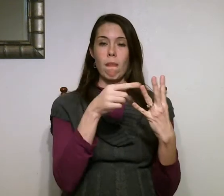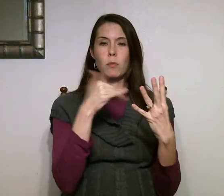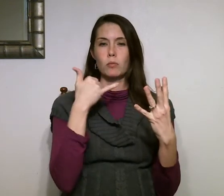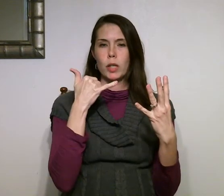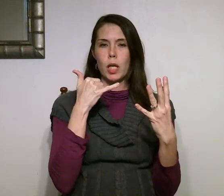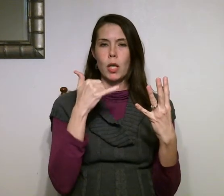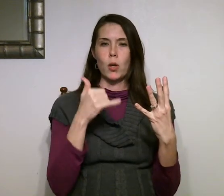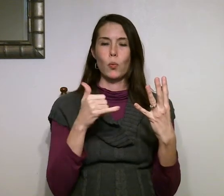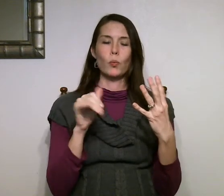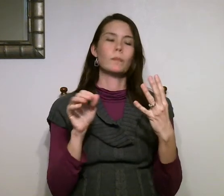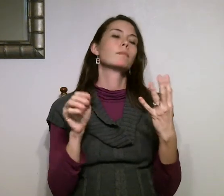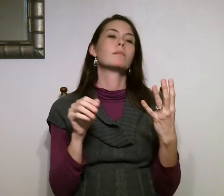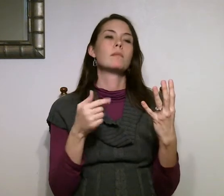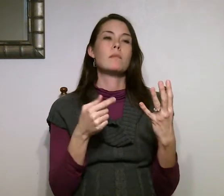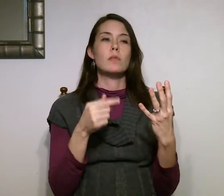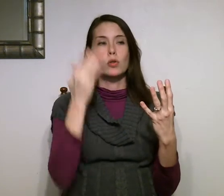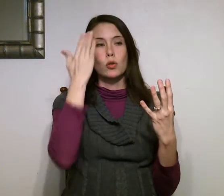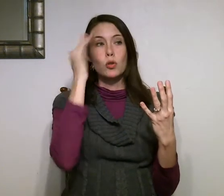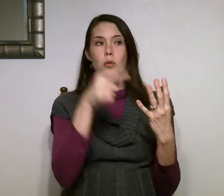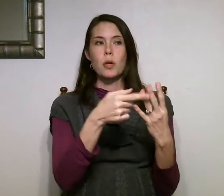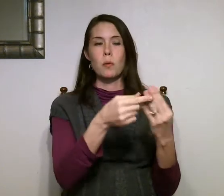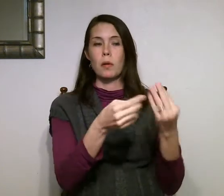that these are the ones you're giving me. 1, 2,